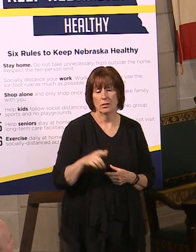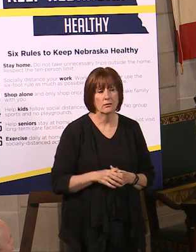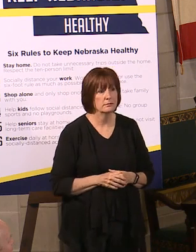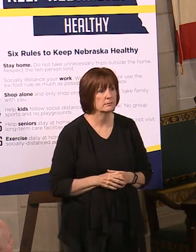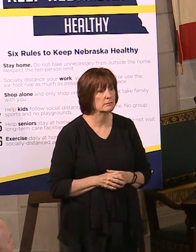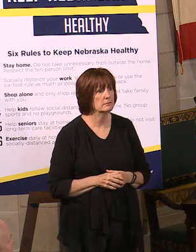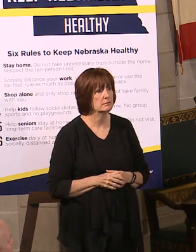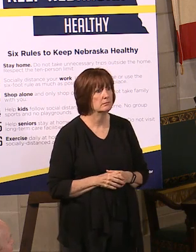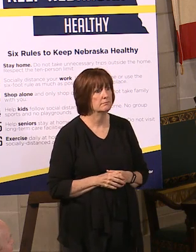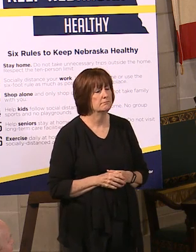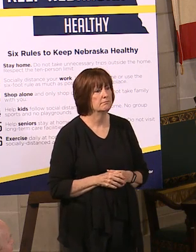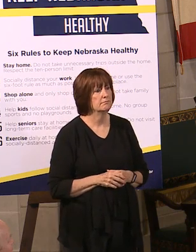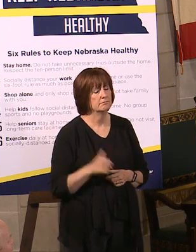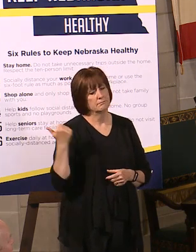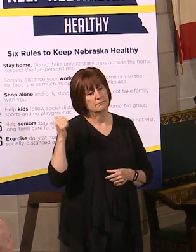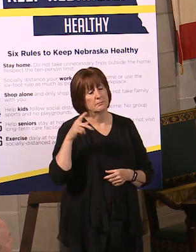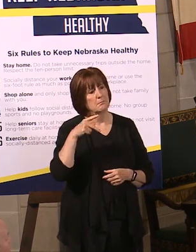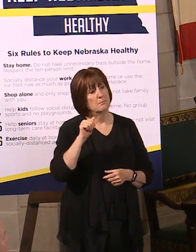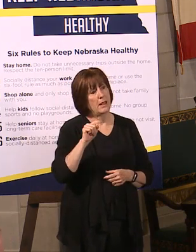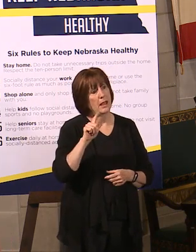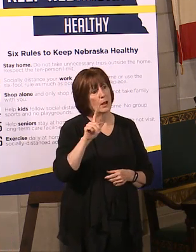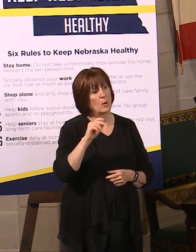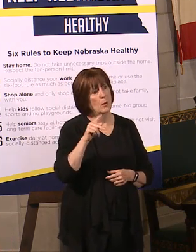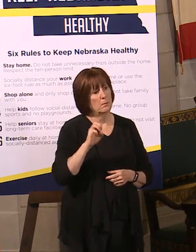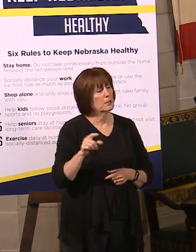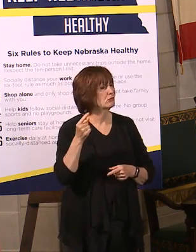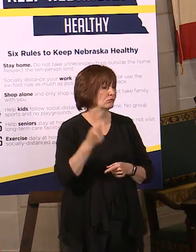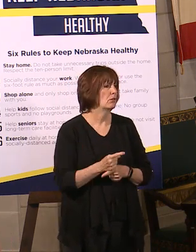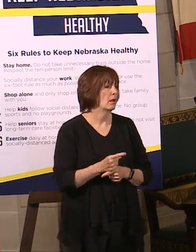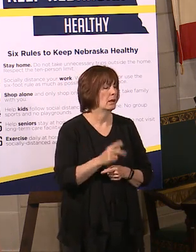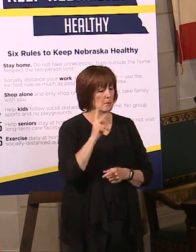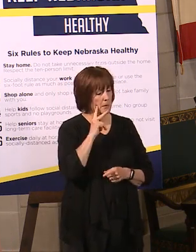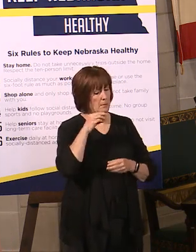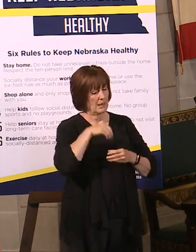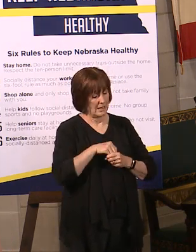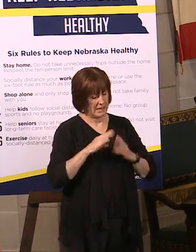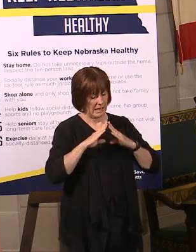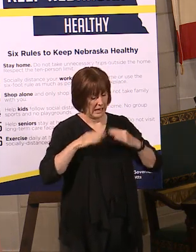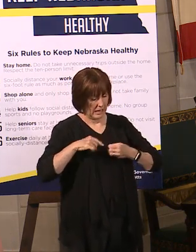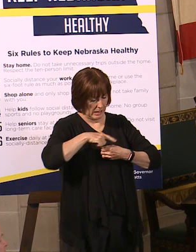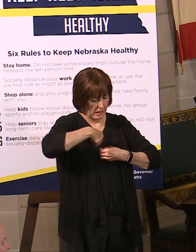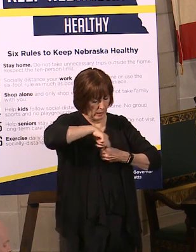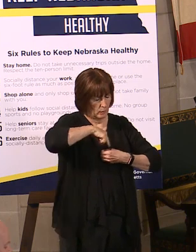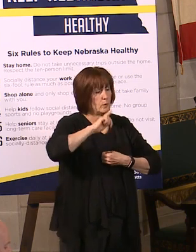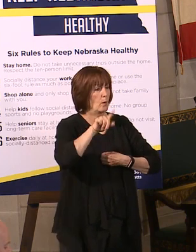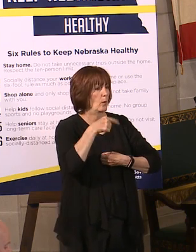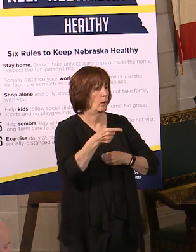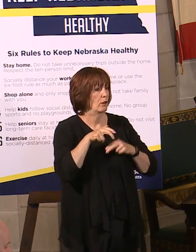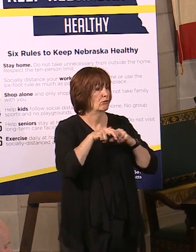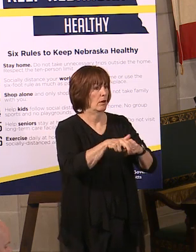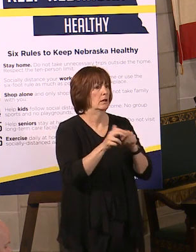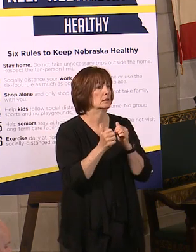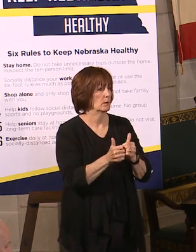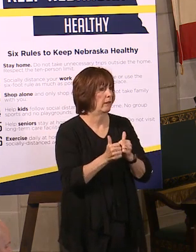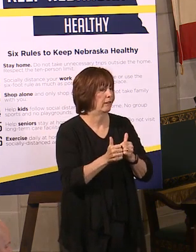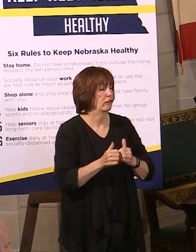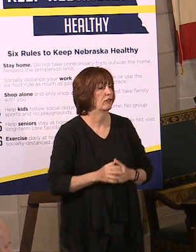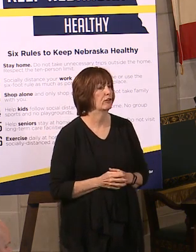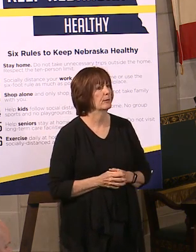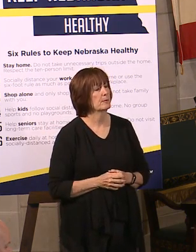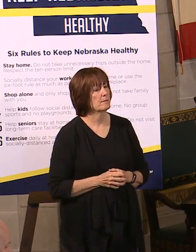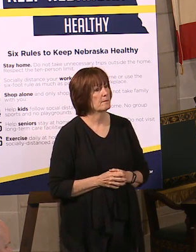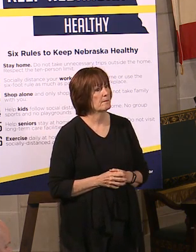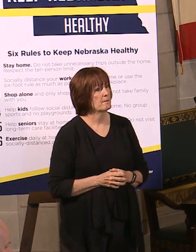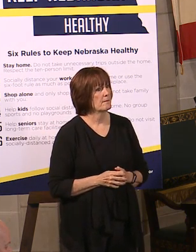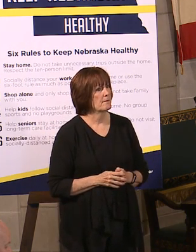So Pat Lopez is right. The best practice, though, would be just people in your household. And then finally, Rob McCartney says that Iowa has released